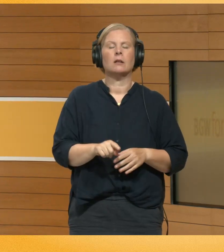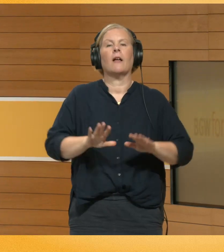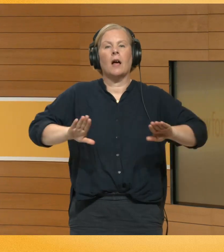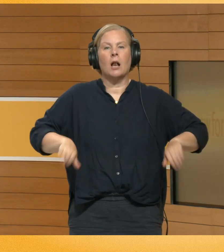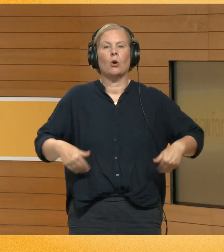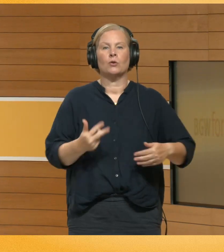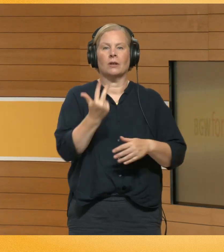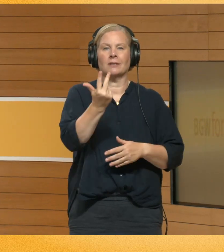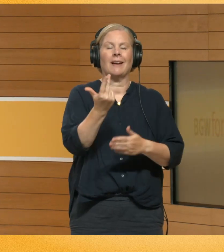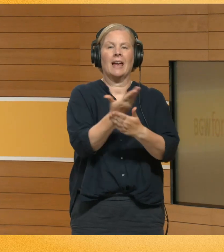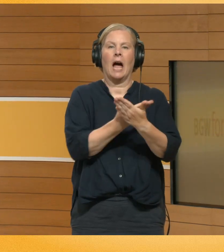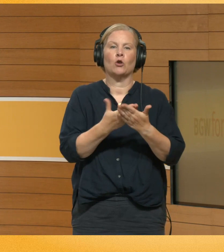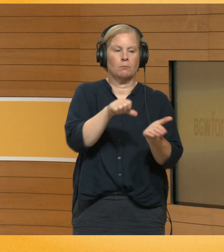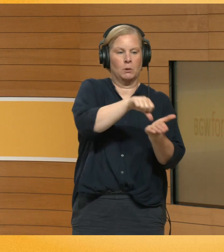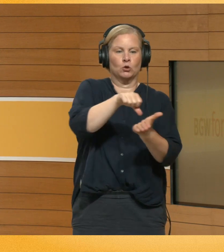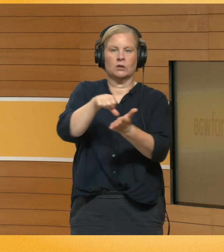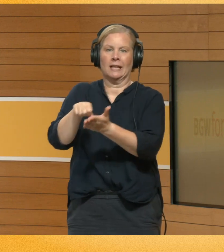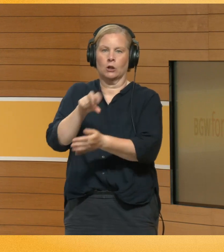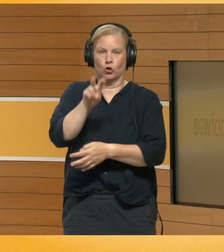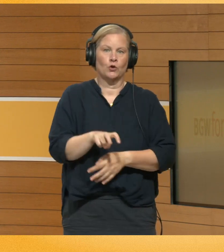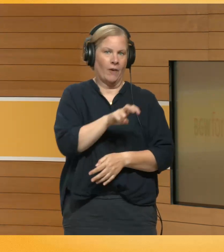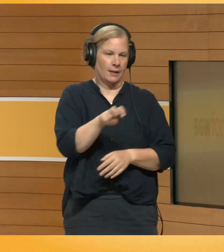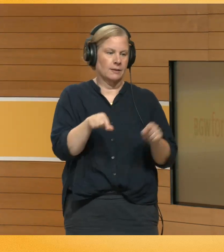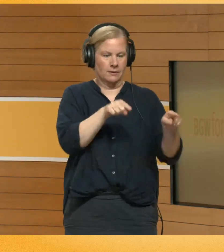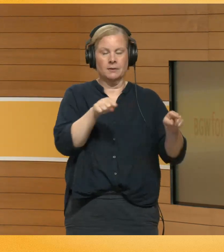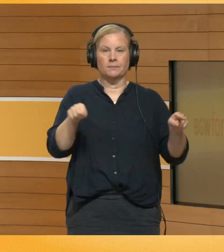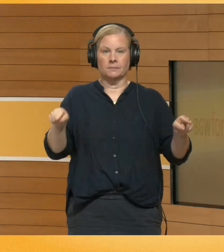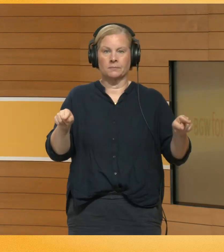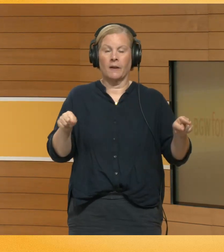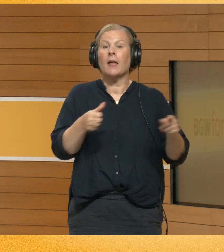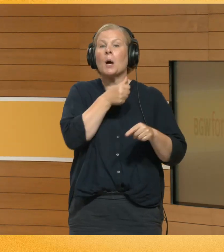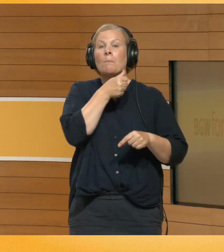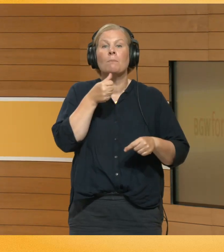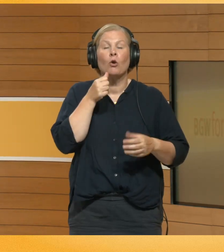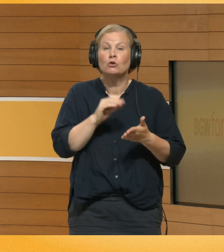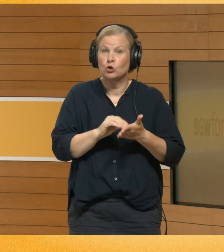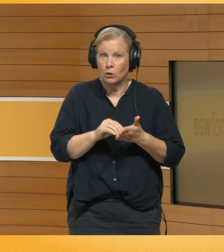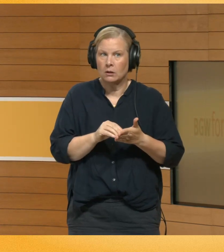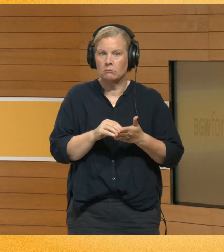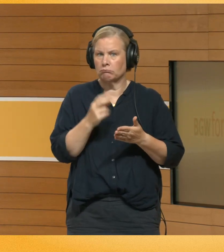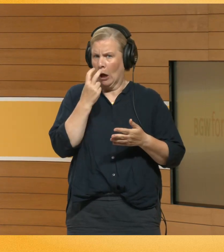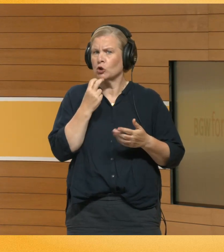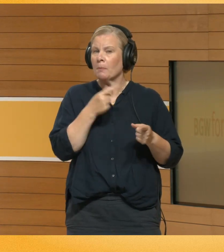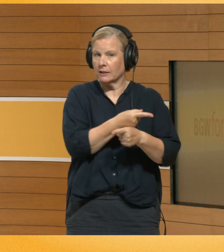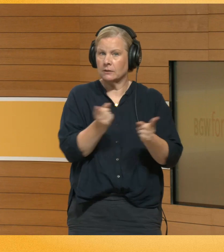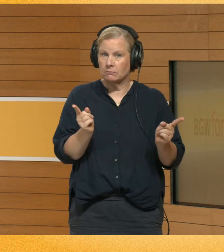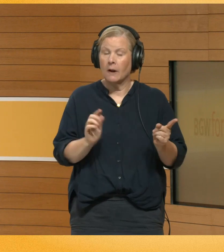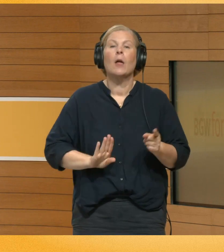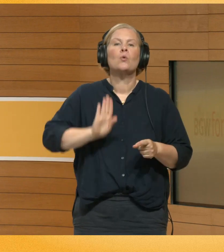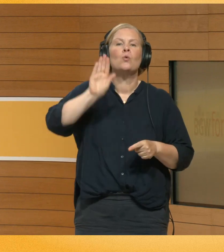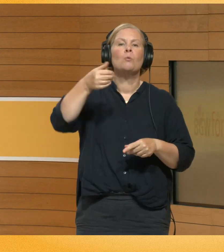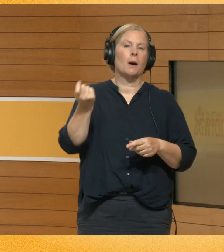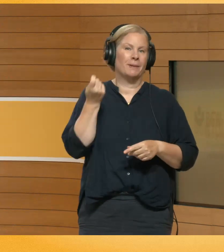are now starting with 3 training centers in Switzerland, where those who are